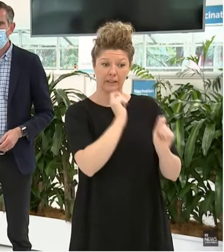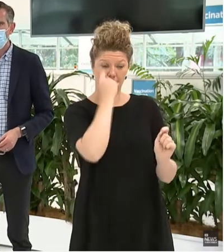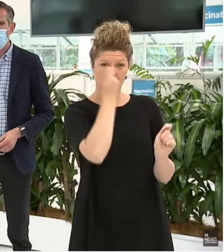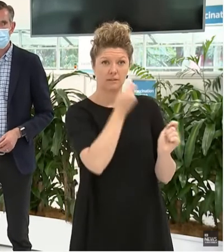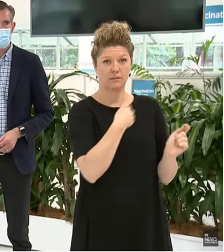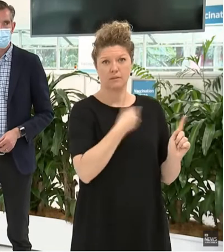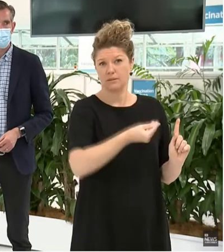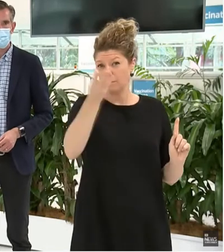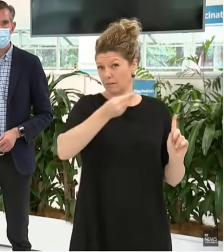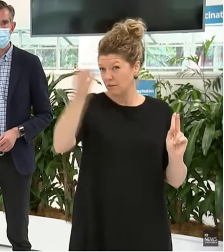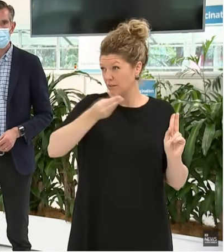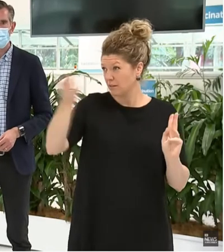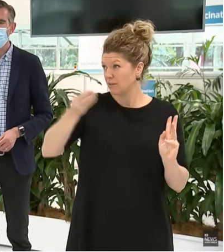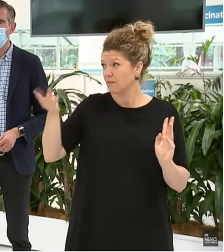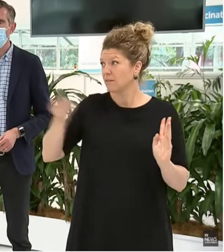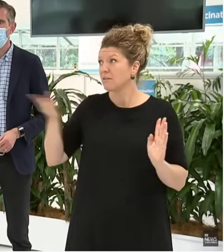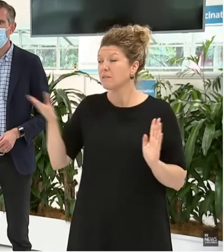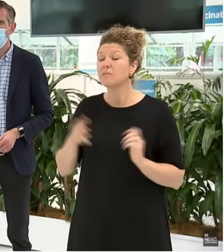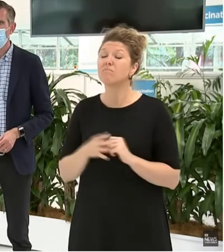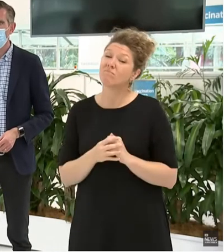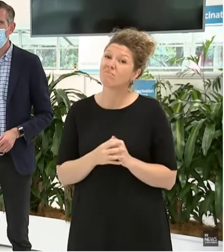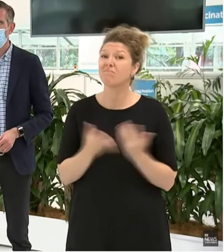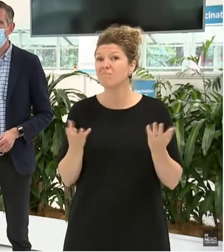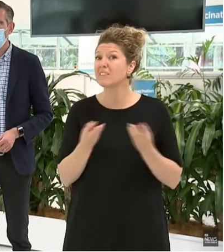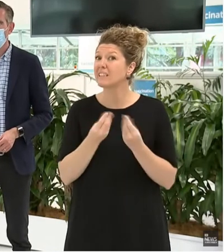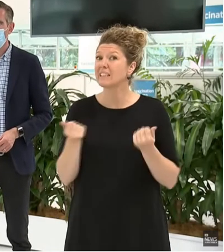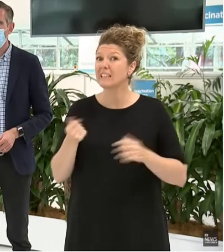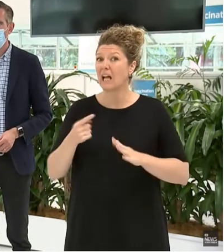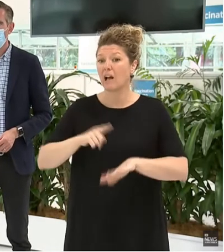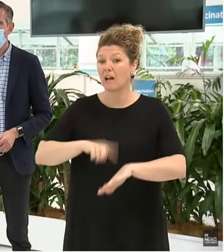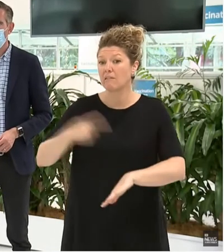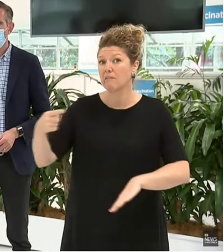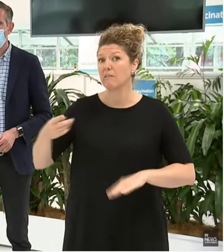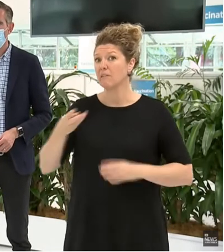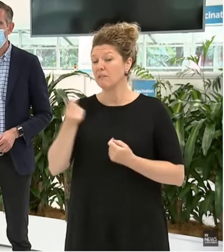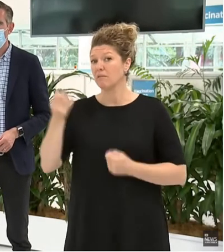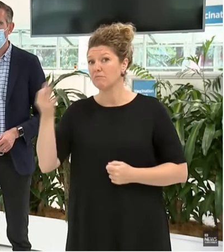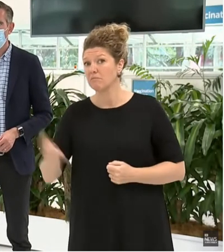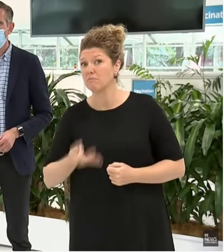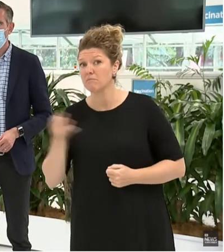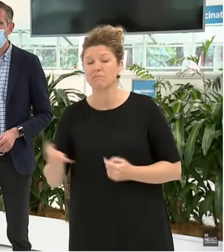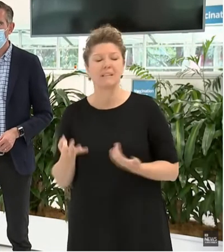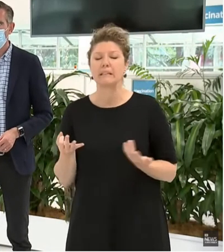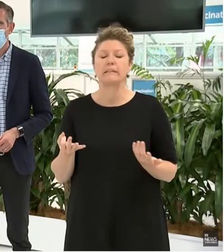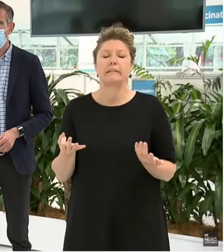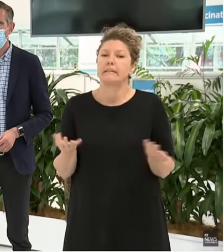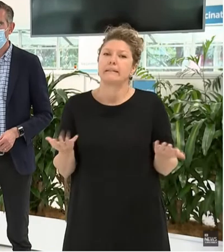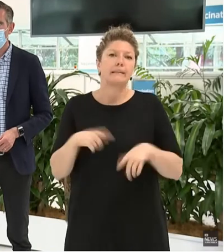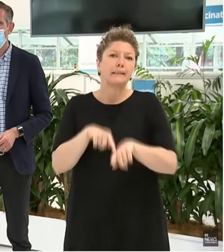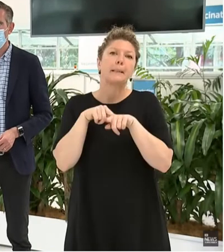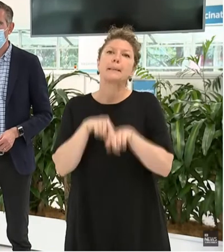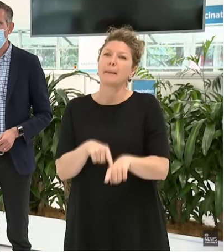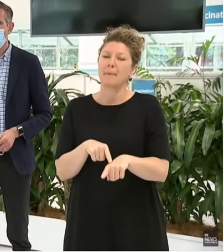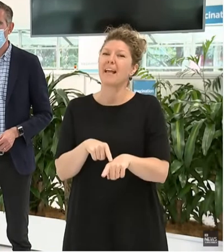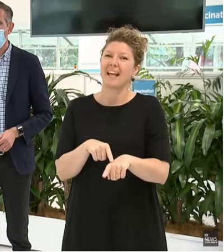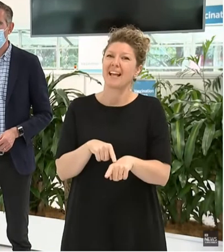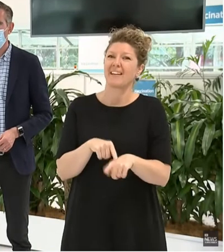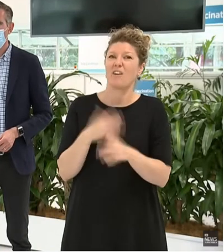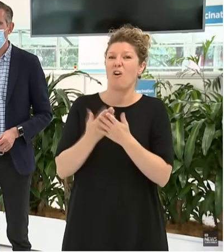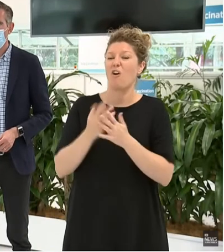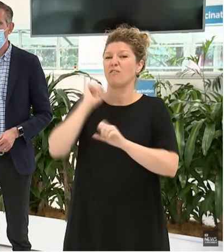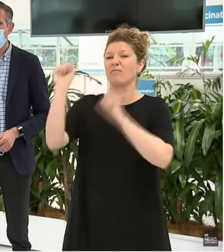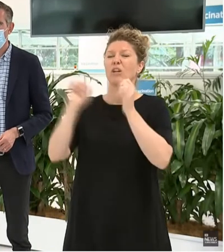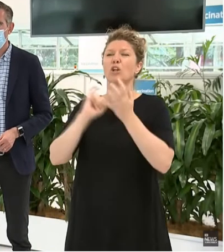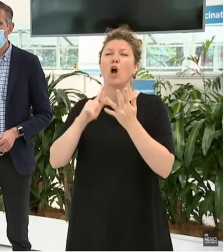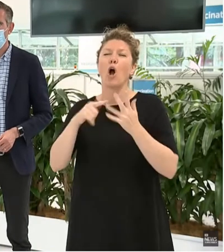spectrum of those services, some of them have longer delays than others at various points, but it really does depend on what's going